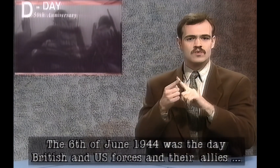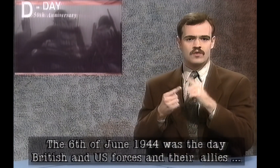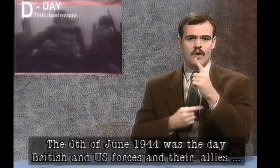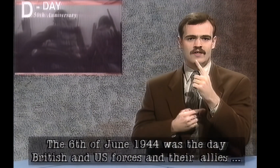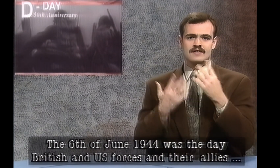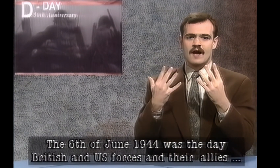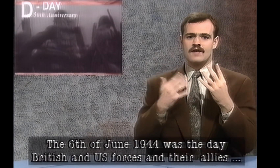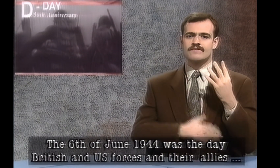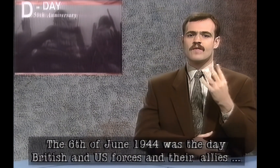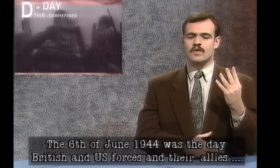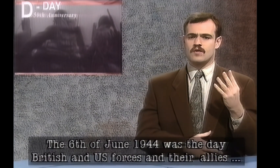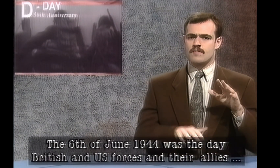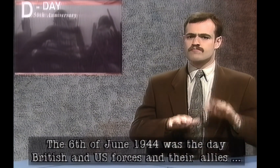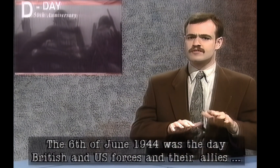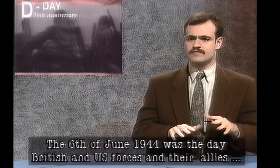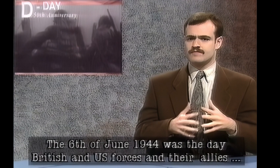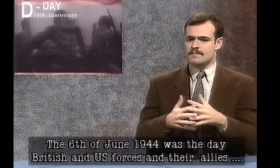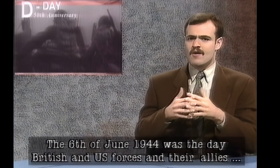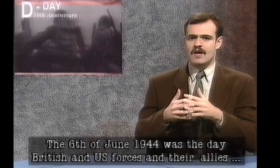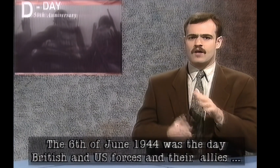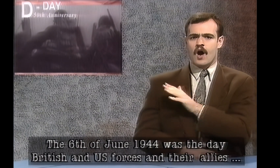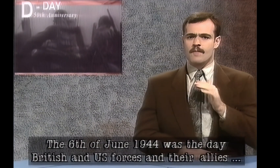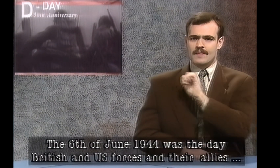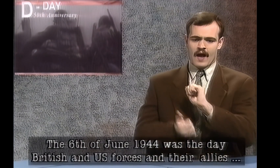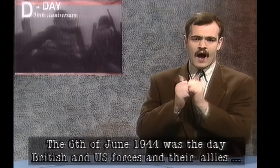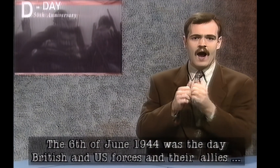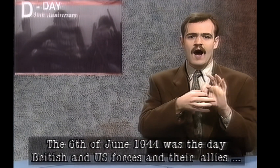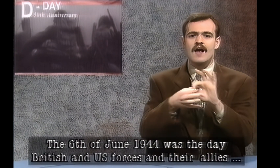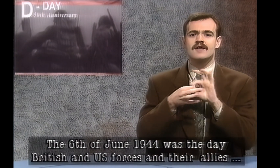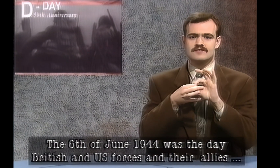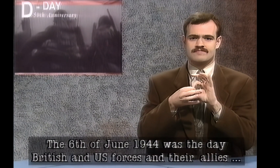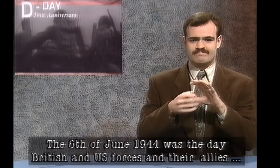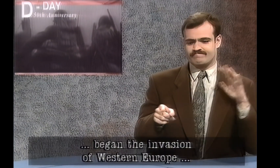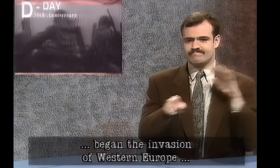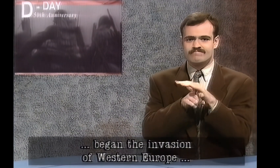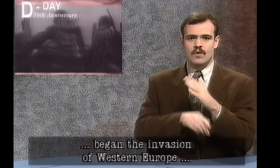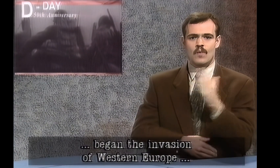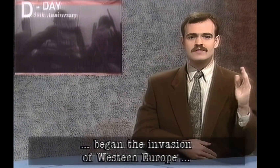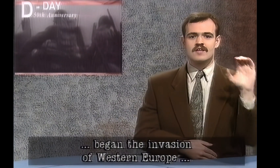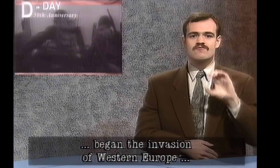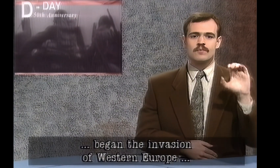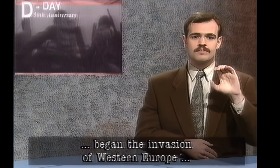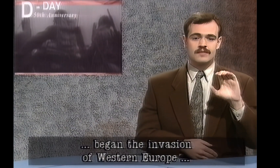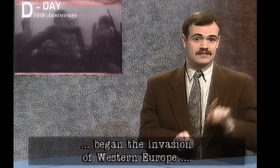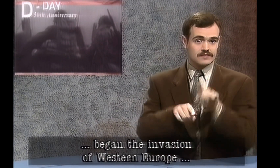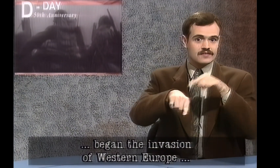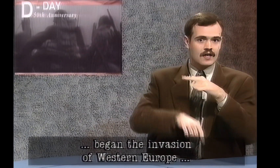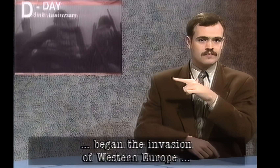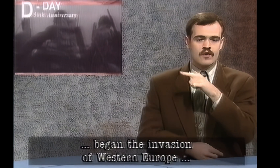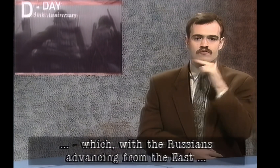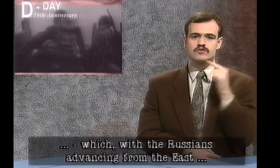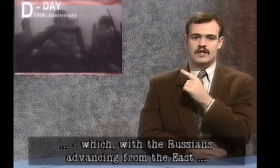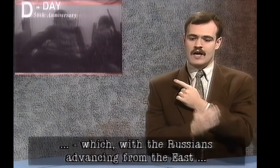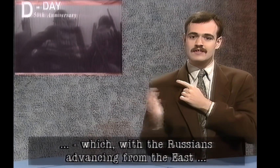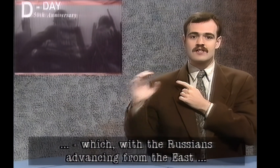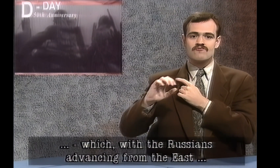The 6th of June 1944 was the day British and US forces and their allies began the invasion of Western Europe,